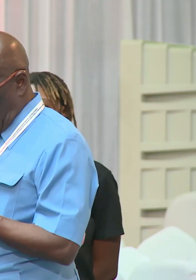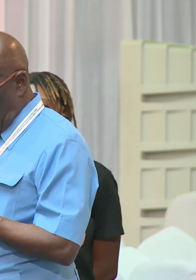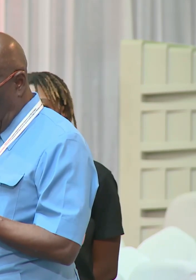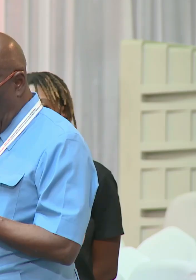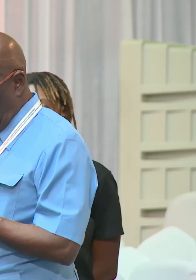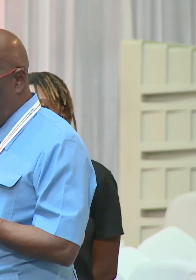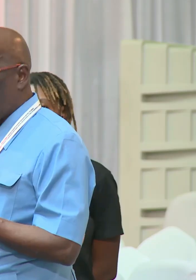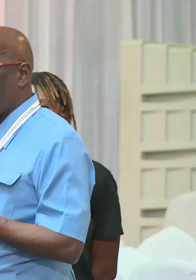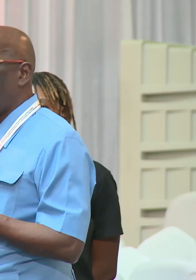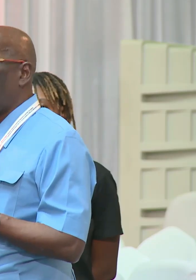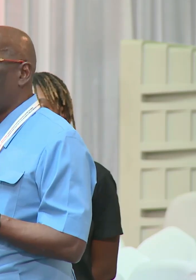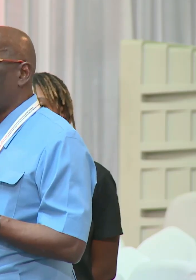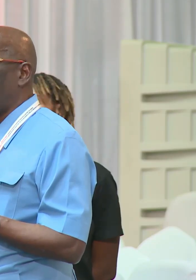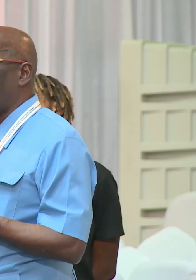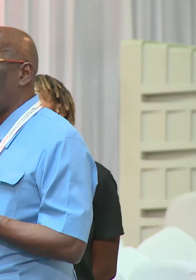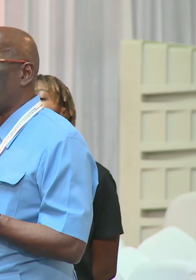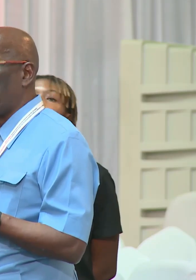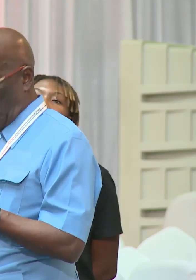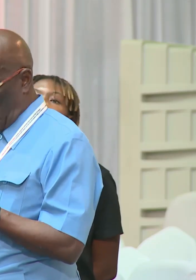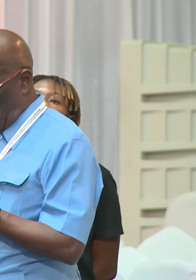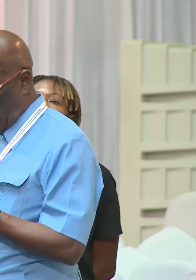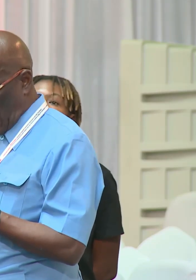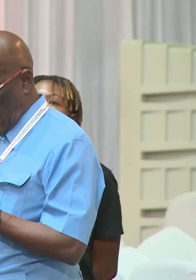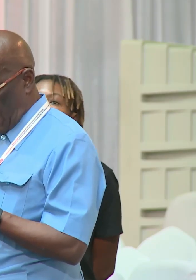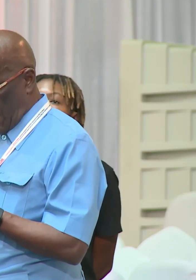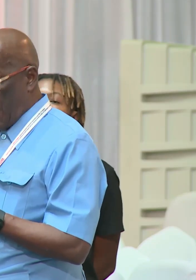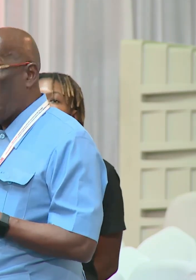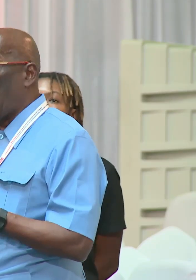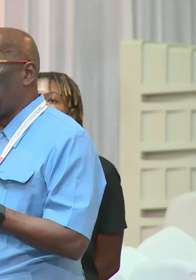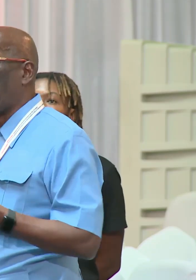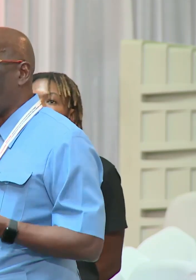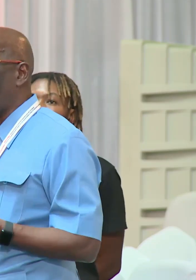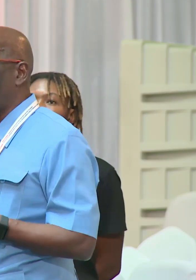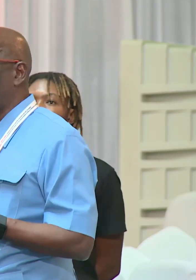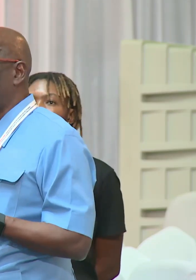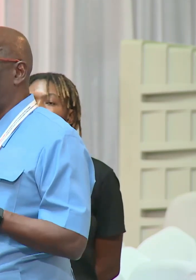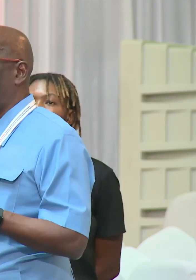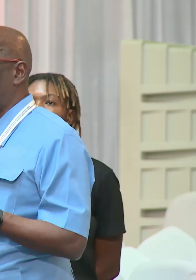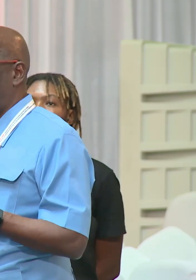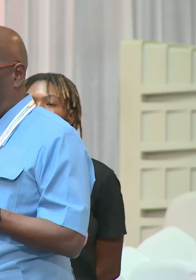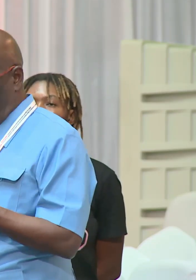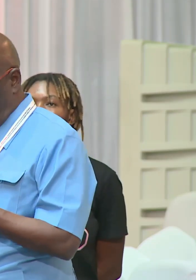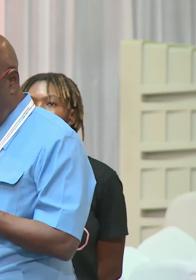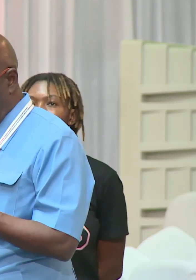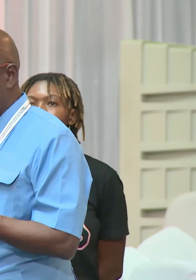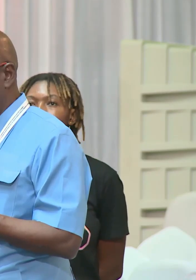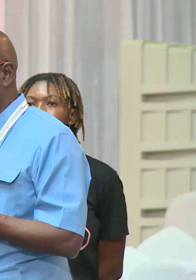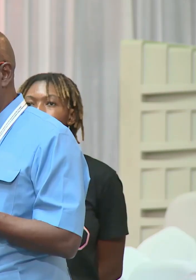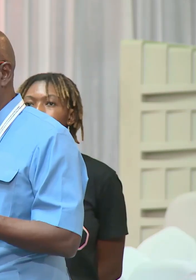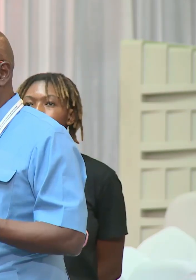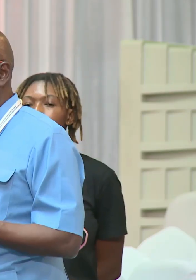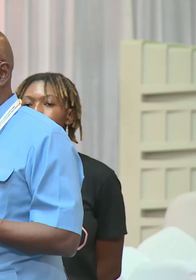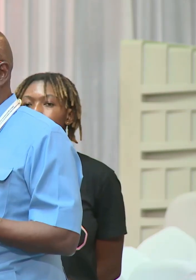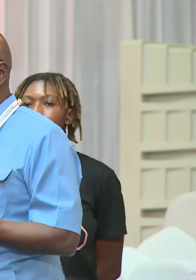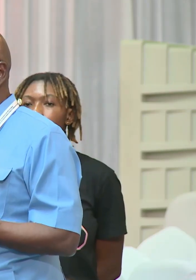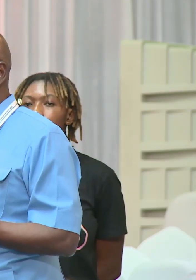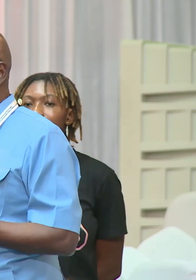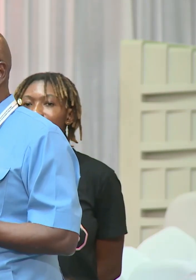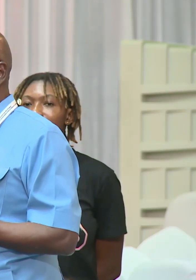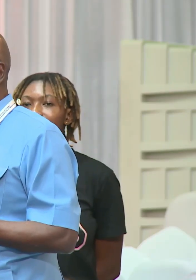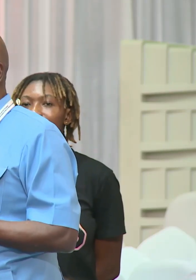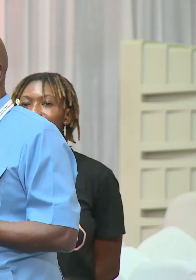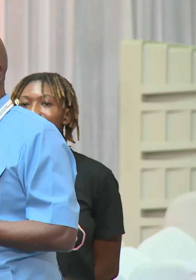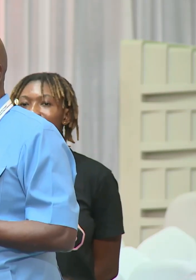et paludisme dans les consultations naturelles, comme le recommande le terme actuel de ICASA, pour lequel nous